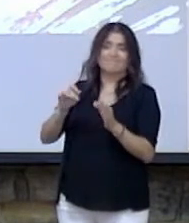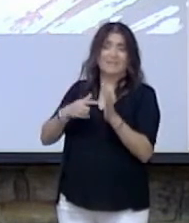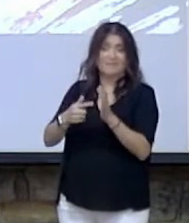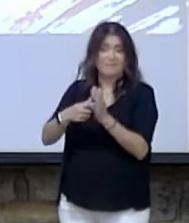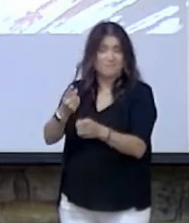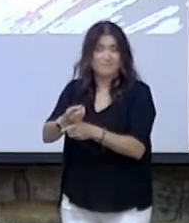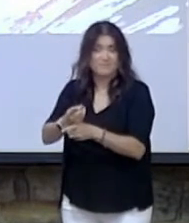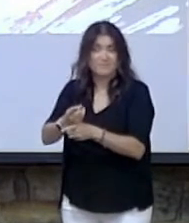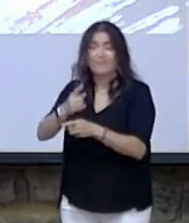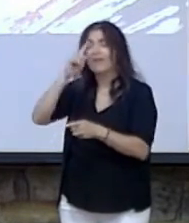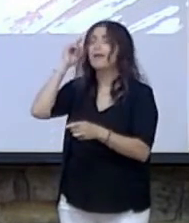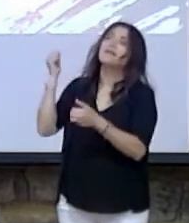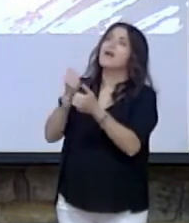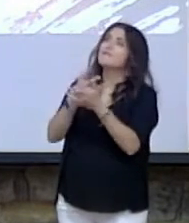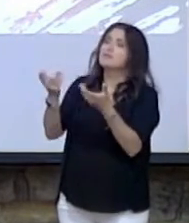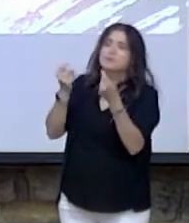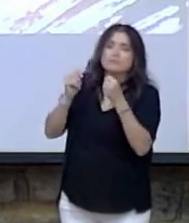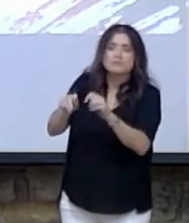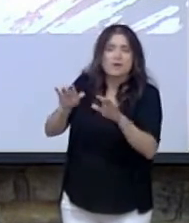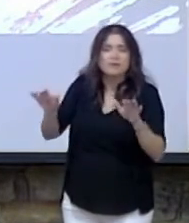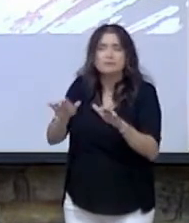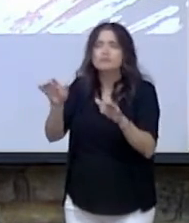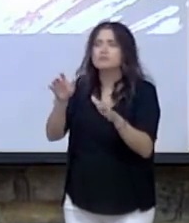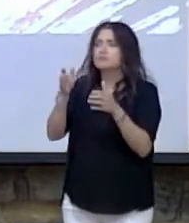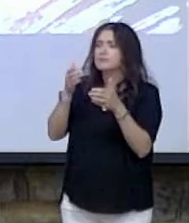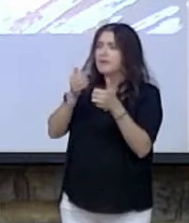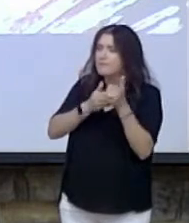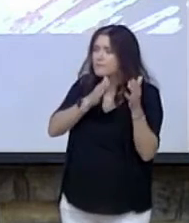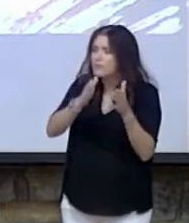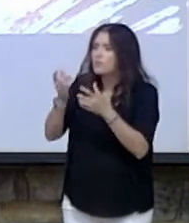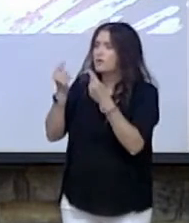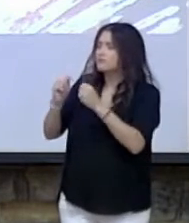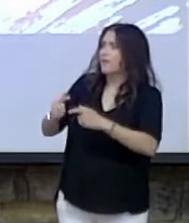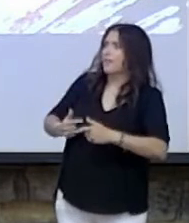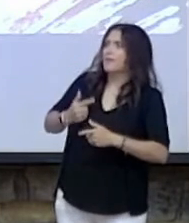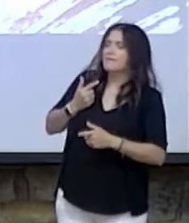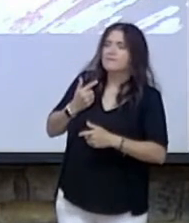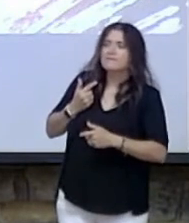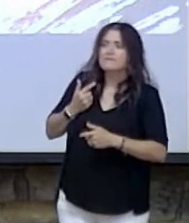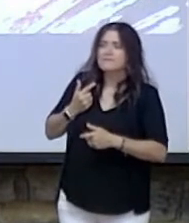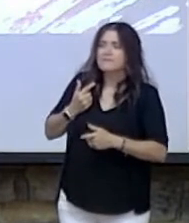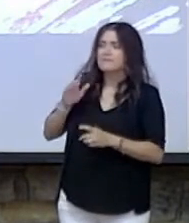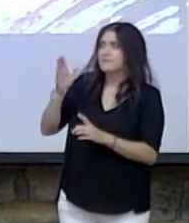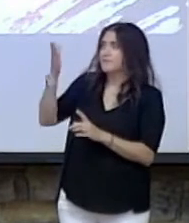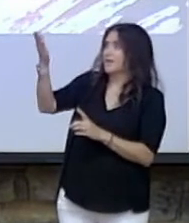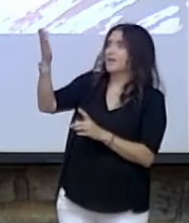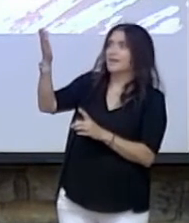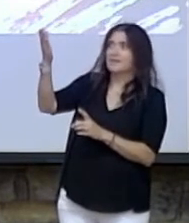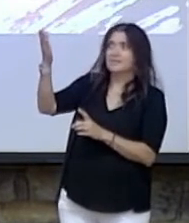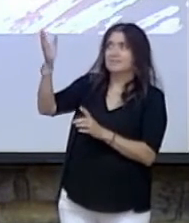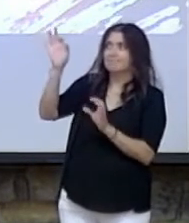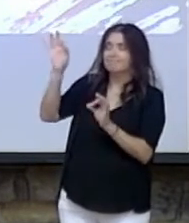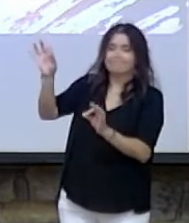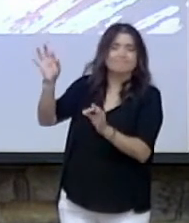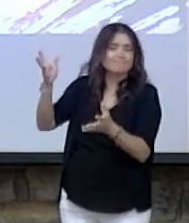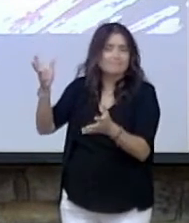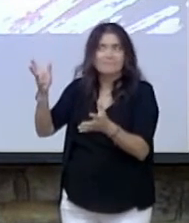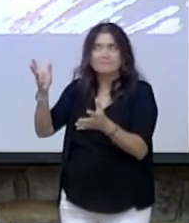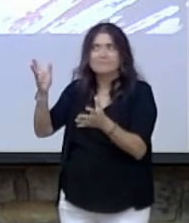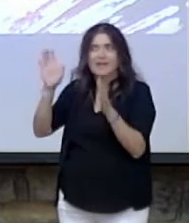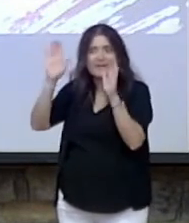In everything that we try to do, in every way that we try to live, He's the ultimate example of how to